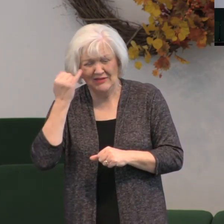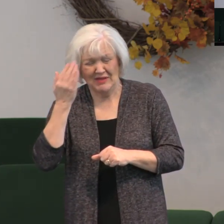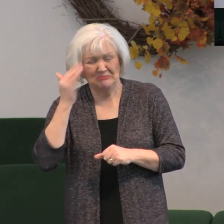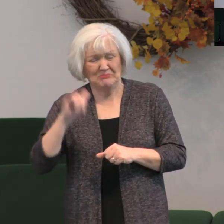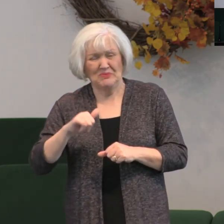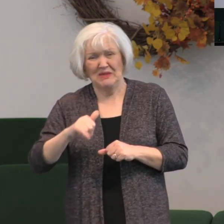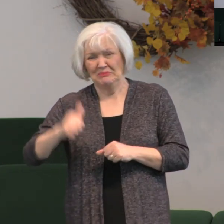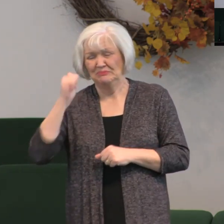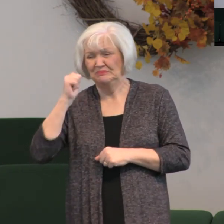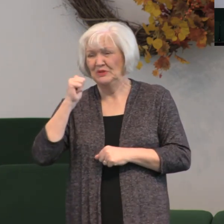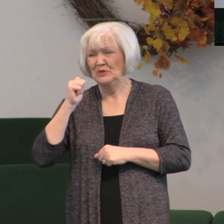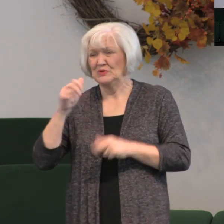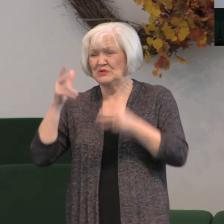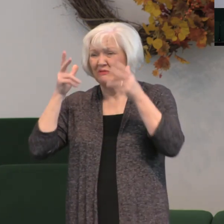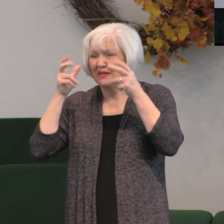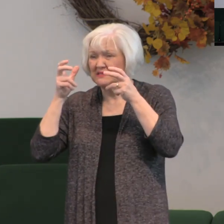place?